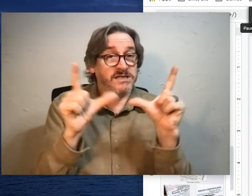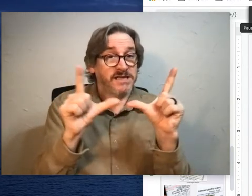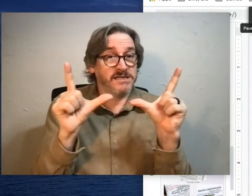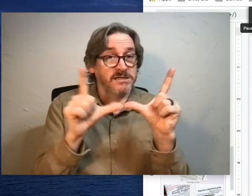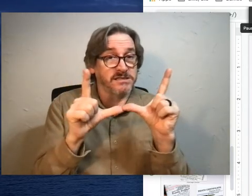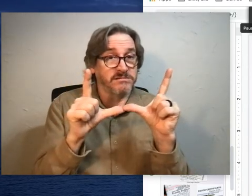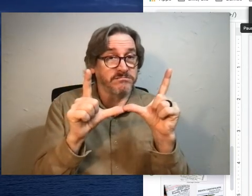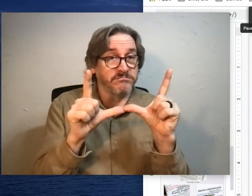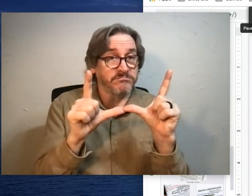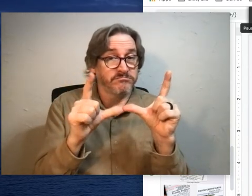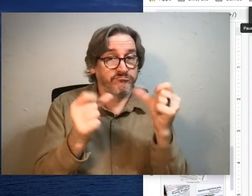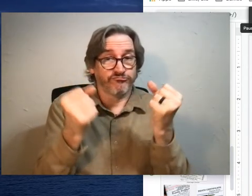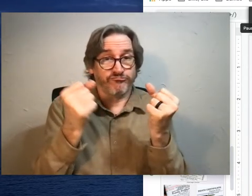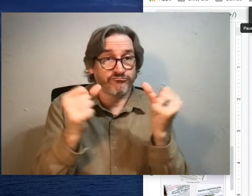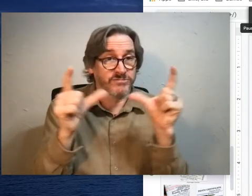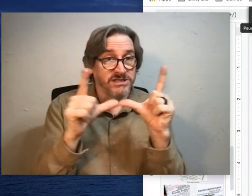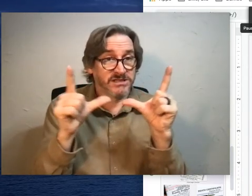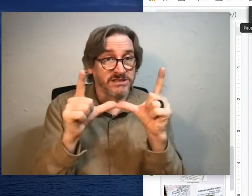Driver's license.